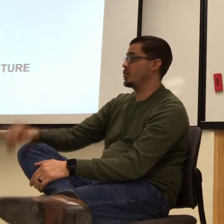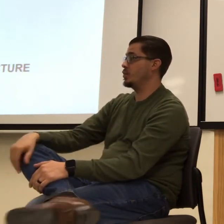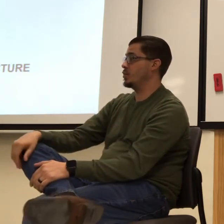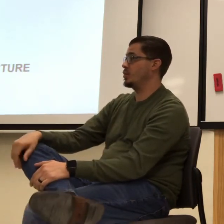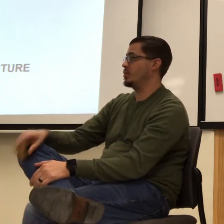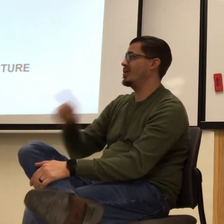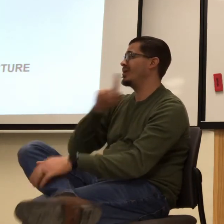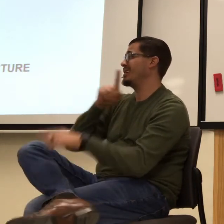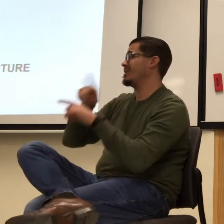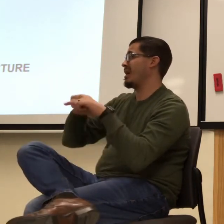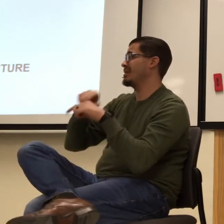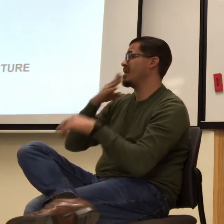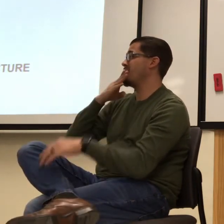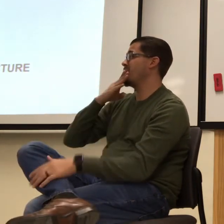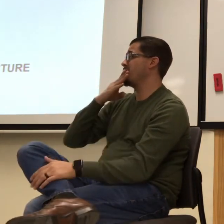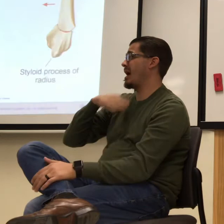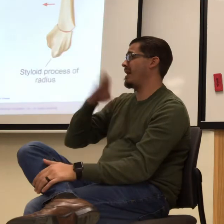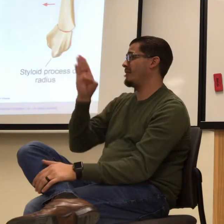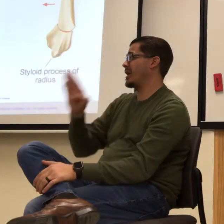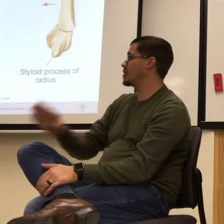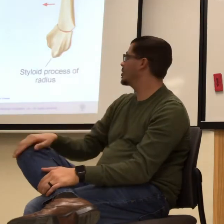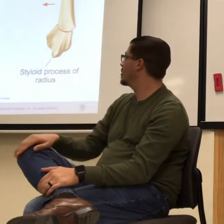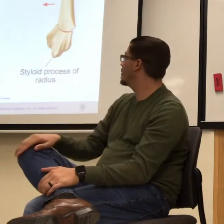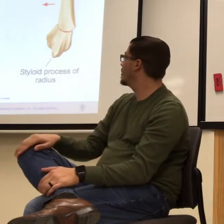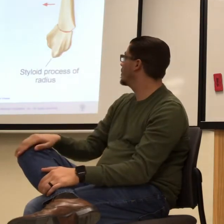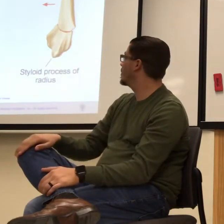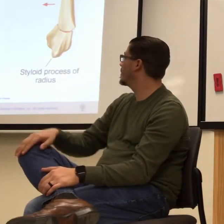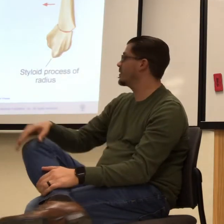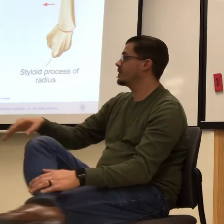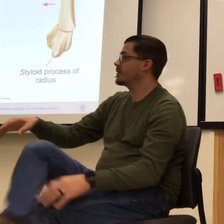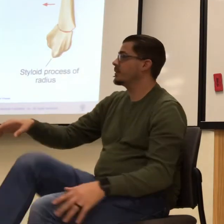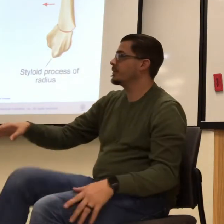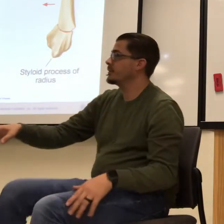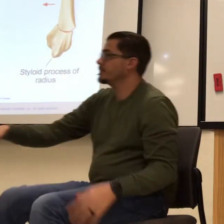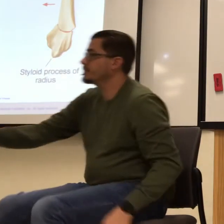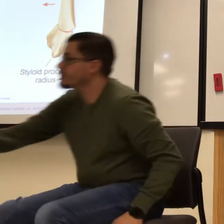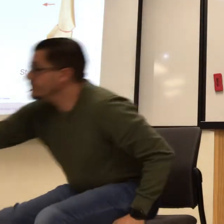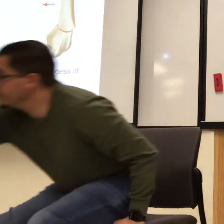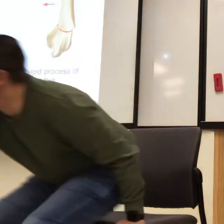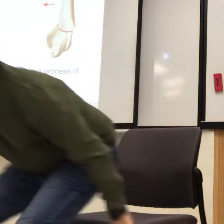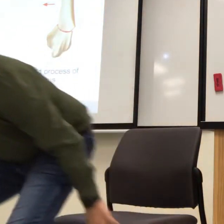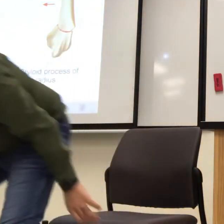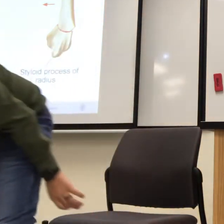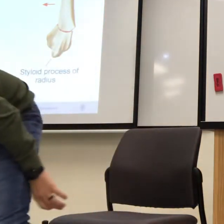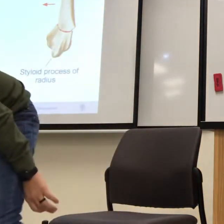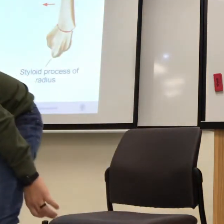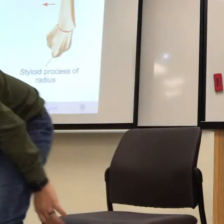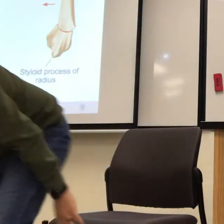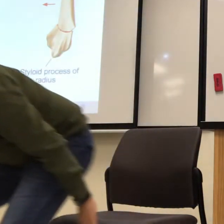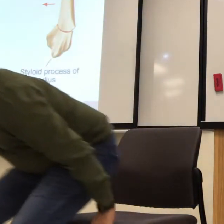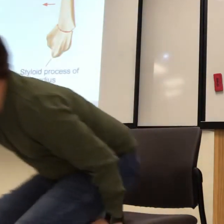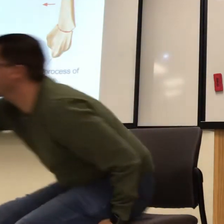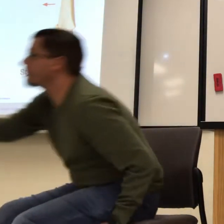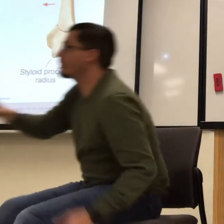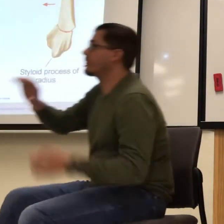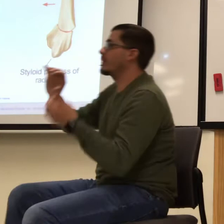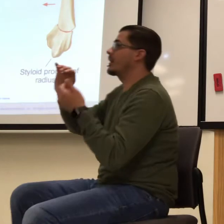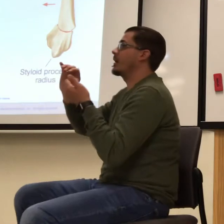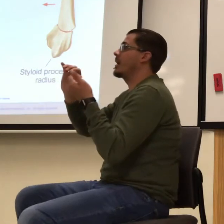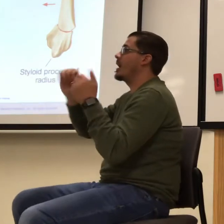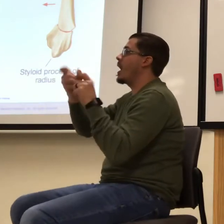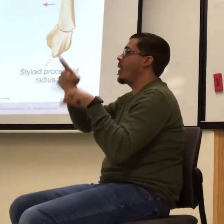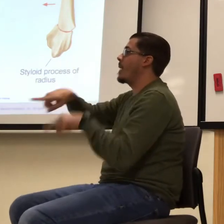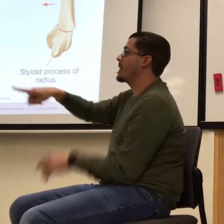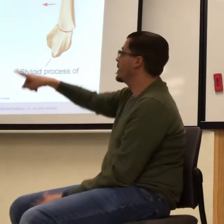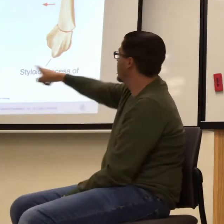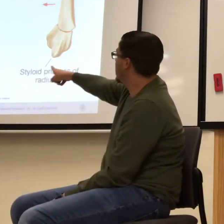It depends how bad you fractured it. Here's a picture of how it could happen. Just fall on your hand as so. And if you fracture the